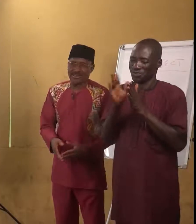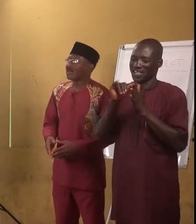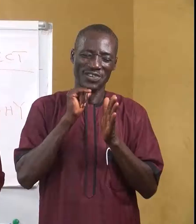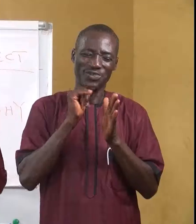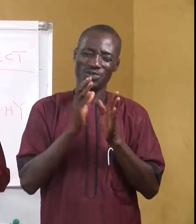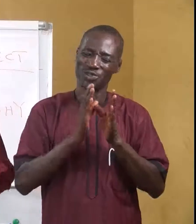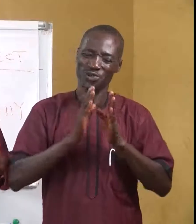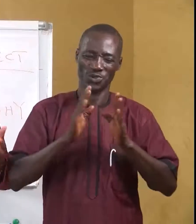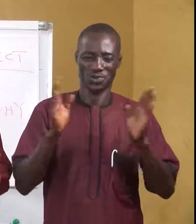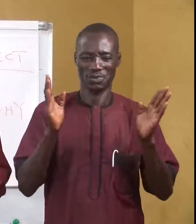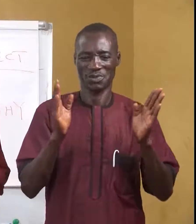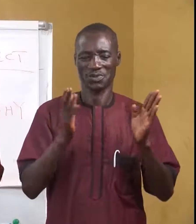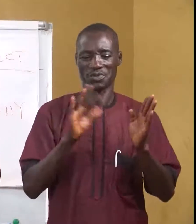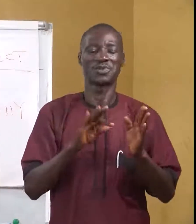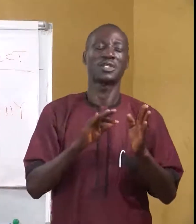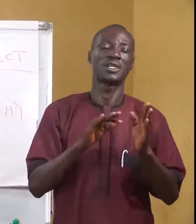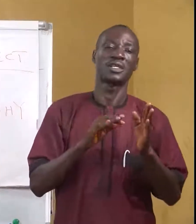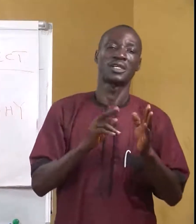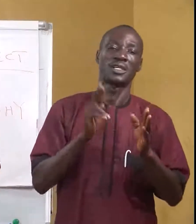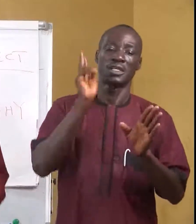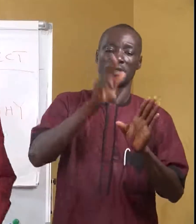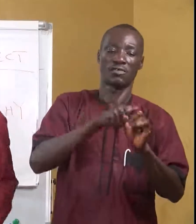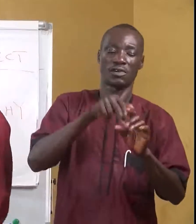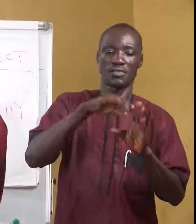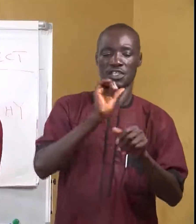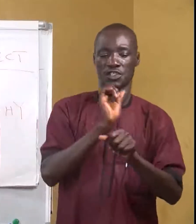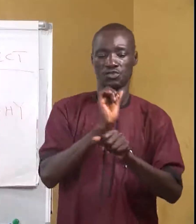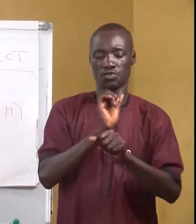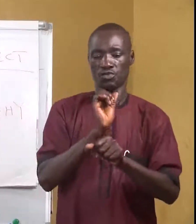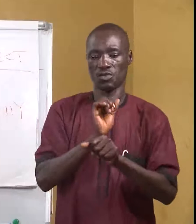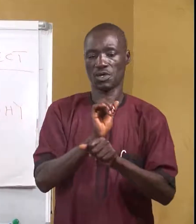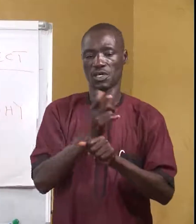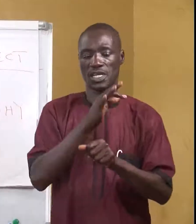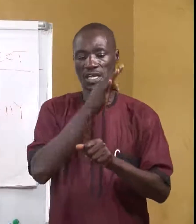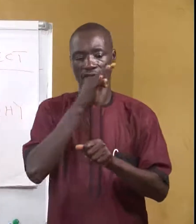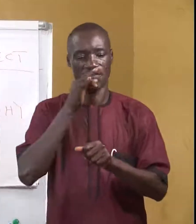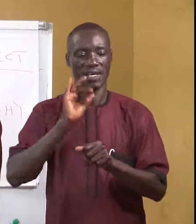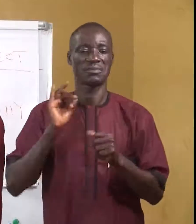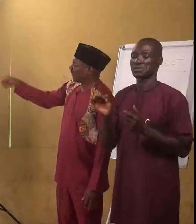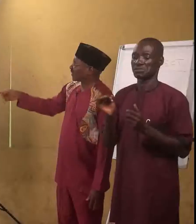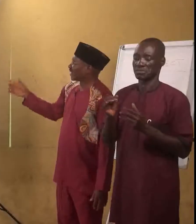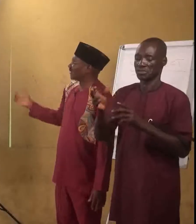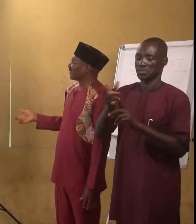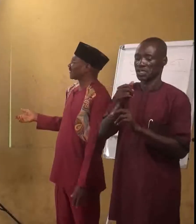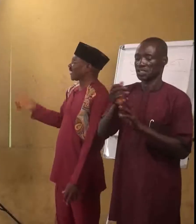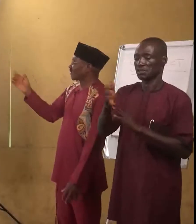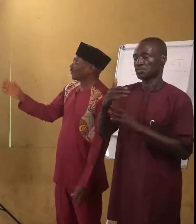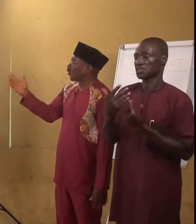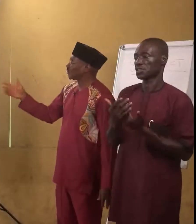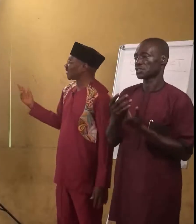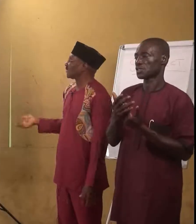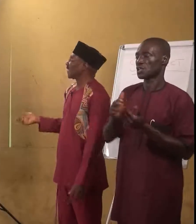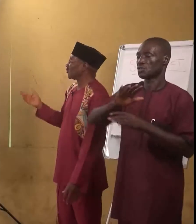normally, they engage in all these kind of primary activities. And I told you, these are the things I